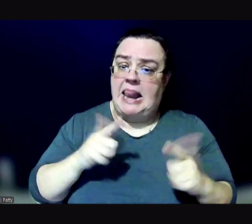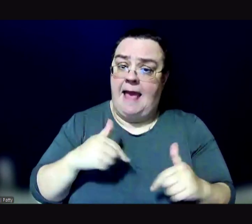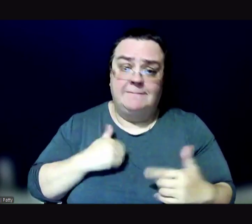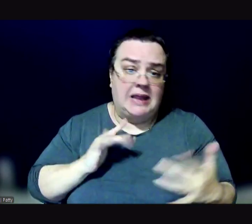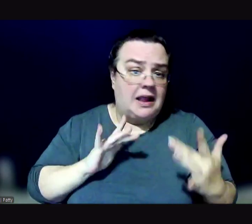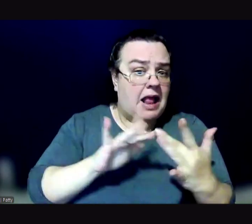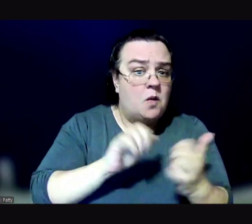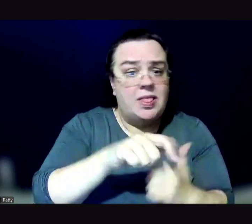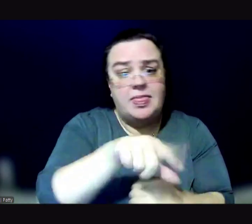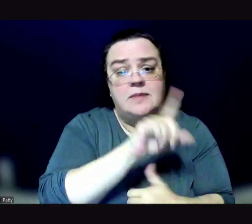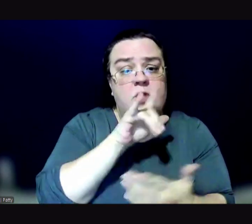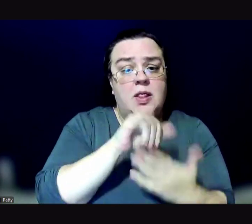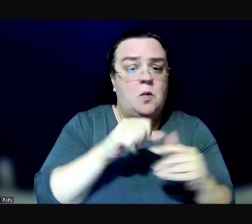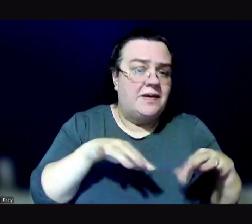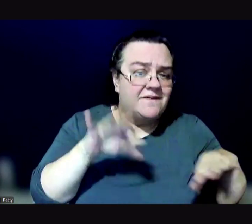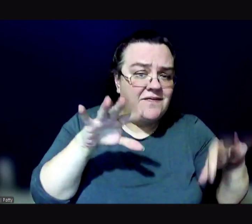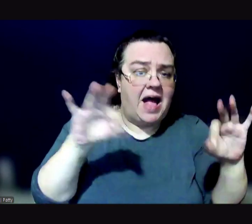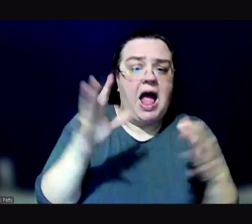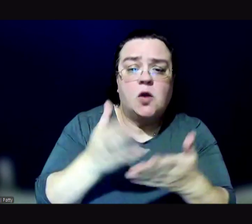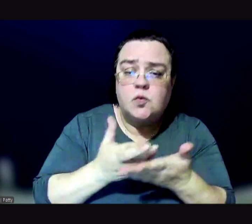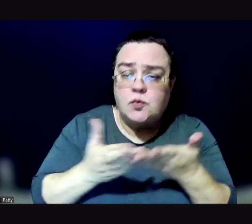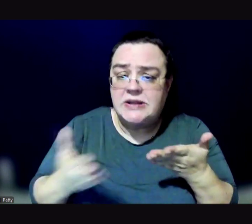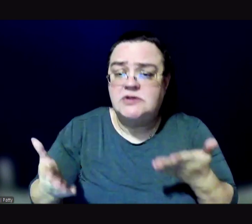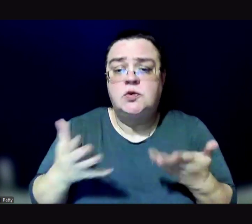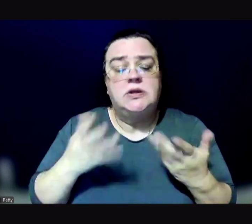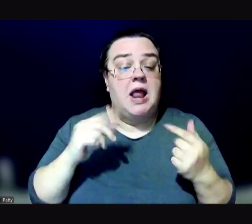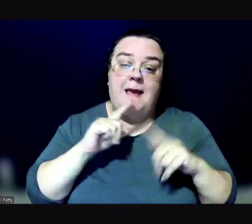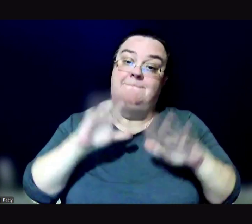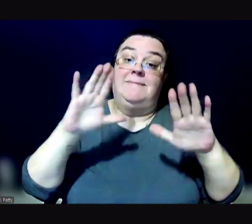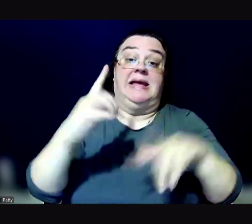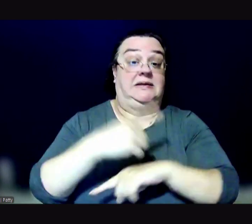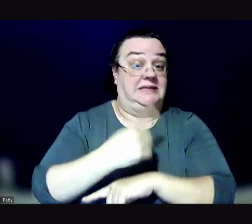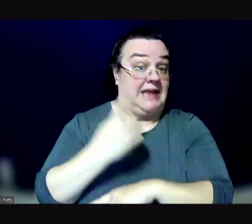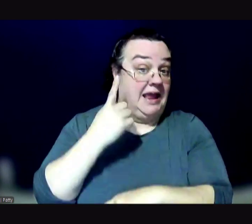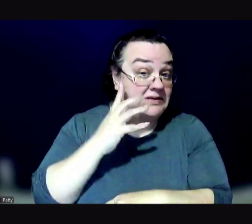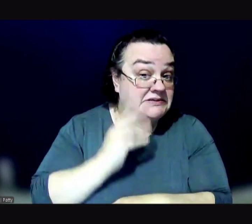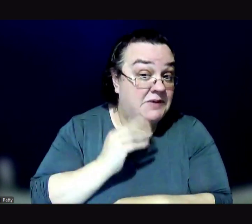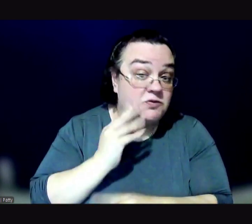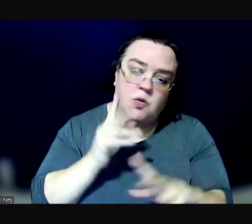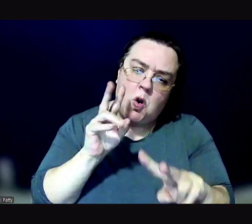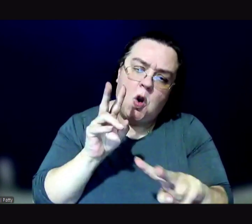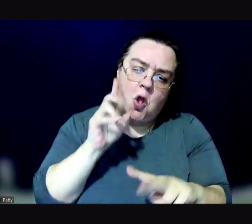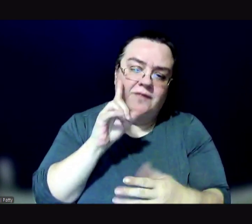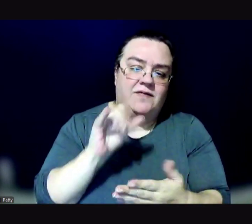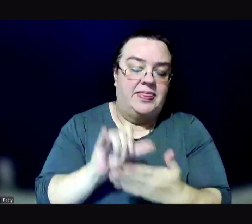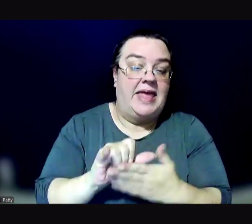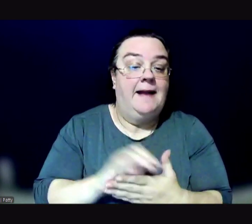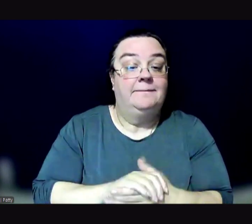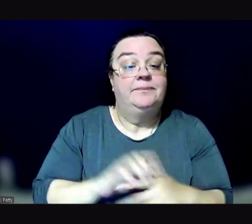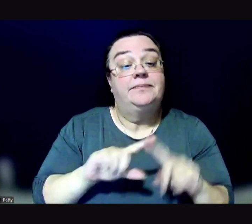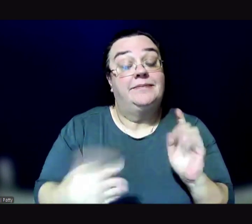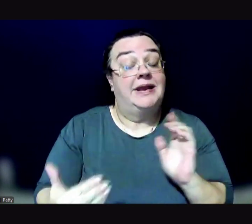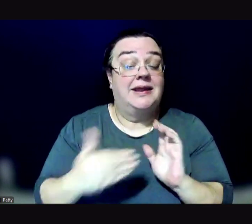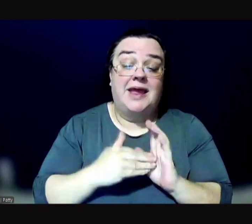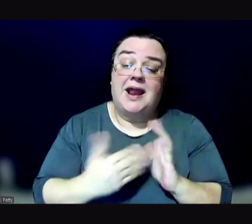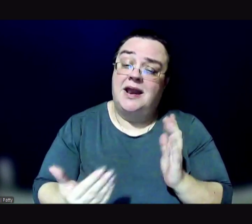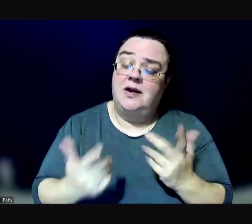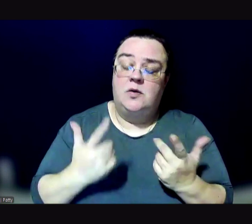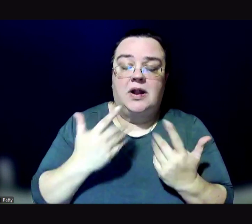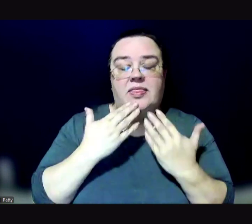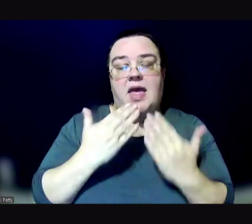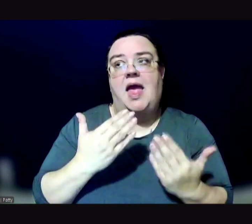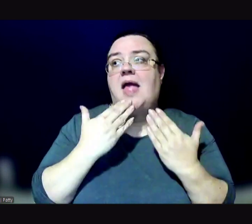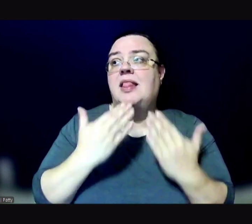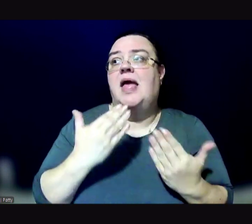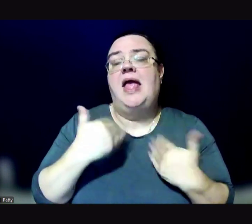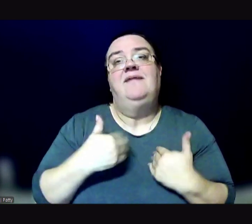resources, an amazing day to experience. So please look out for that as a whole. But again, thank you again for another opportunity to serve